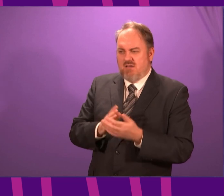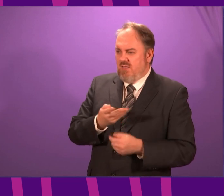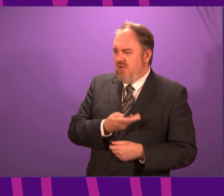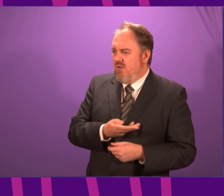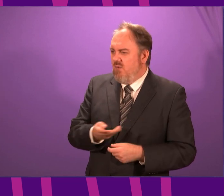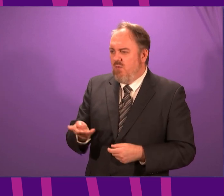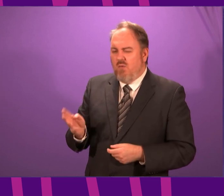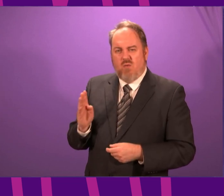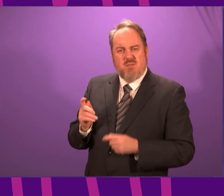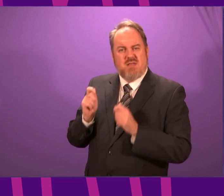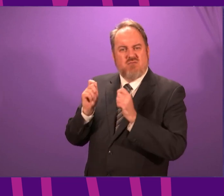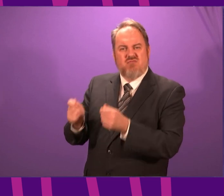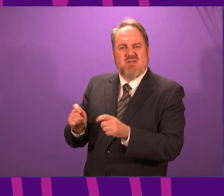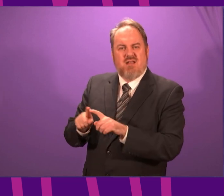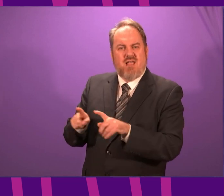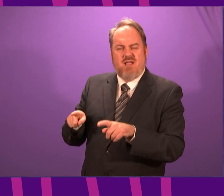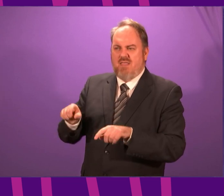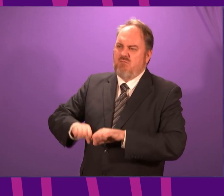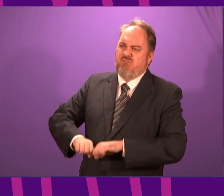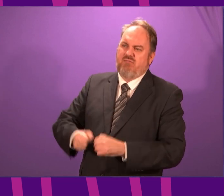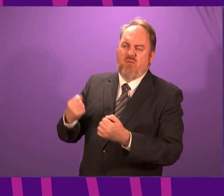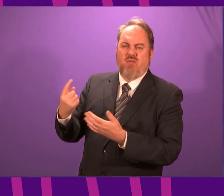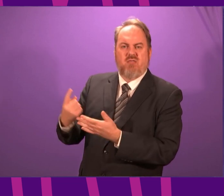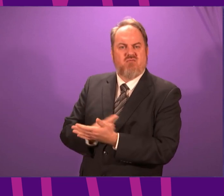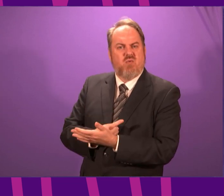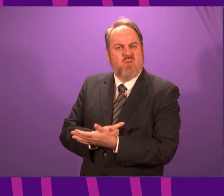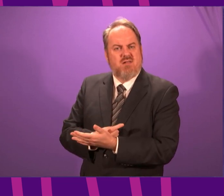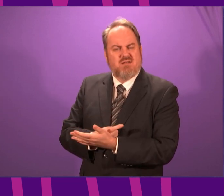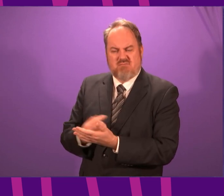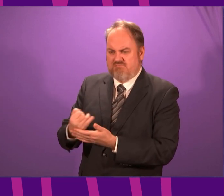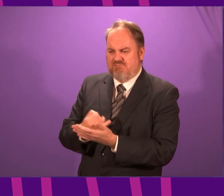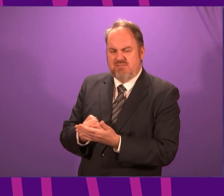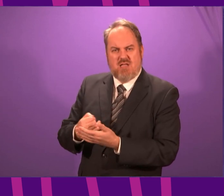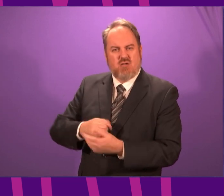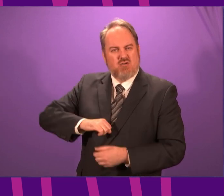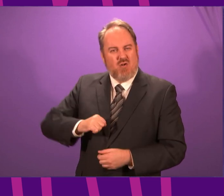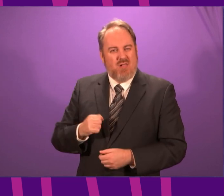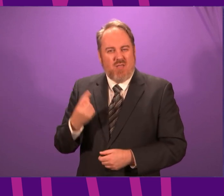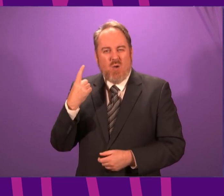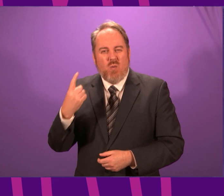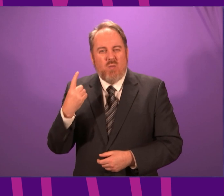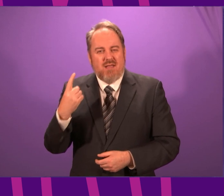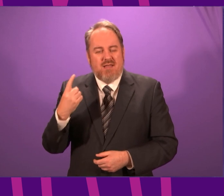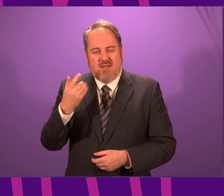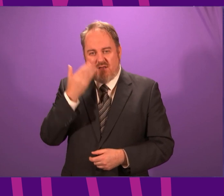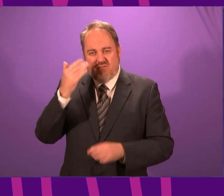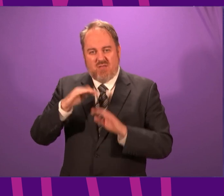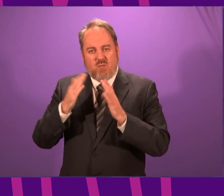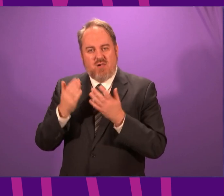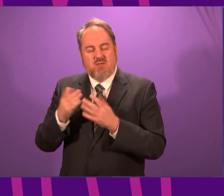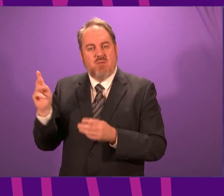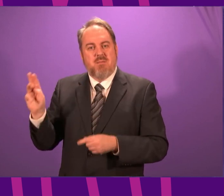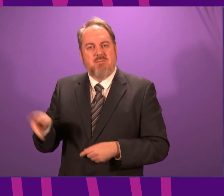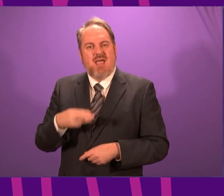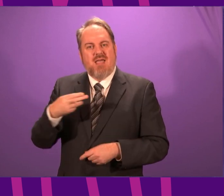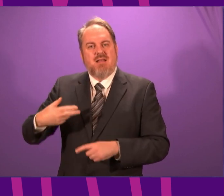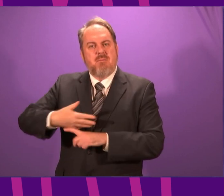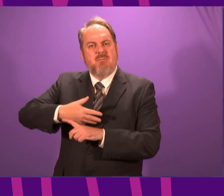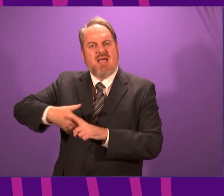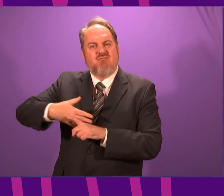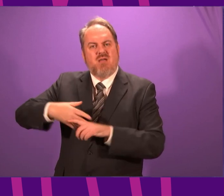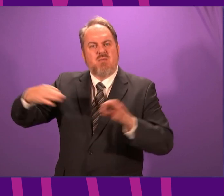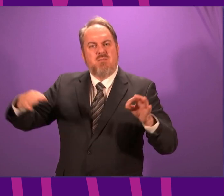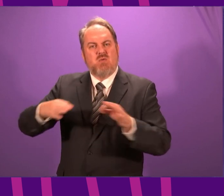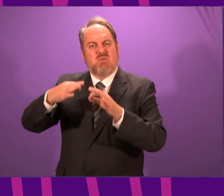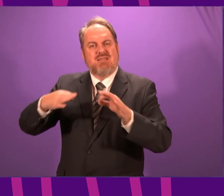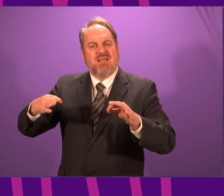being treated as if they've broken the rules? And why was Scotland the only country in the world to ban background music in pubs and